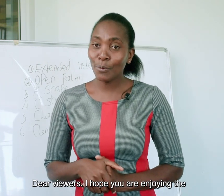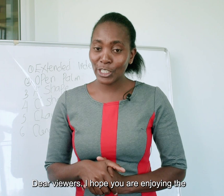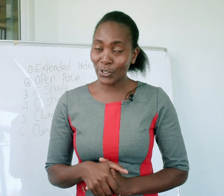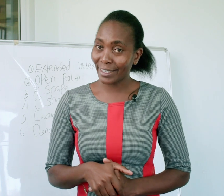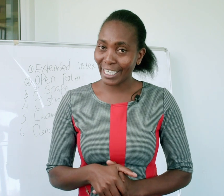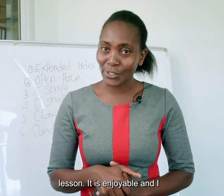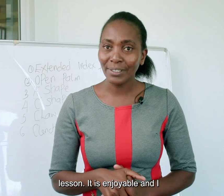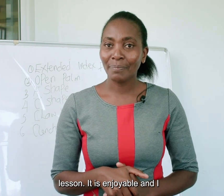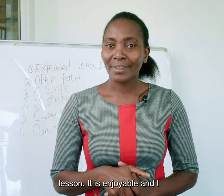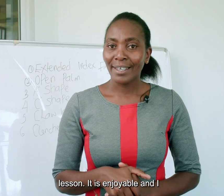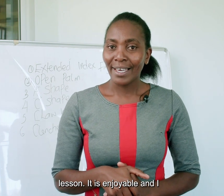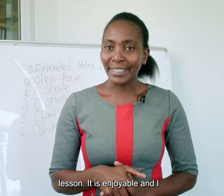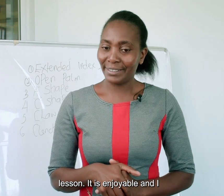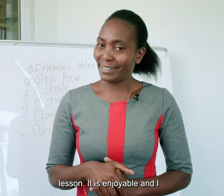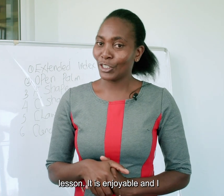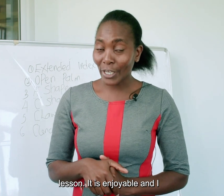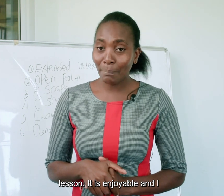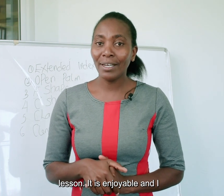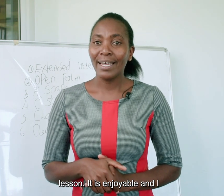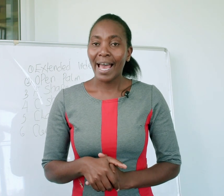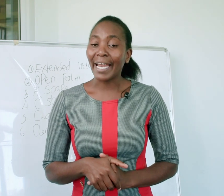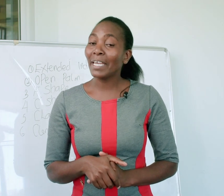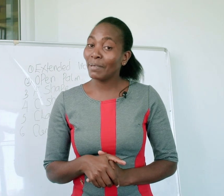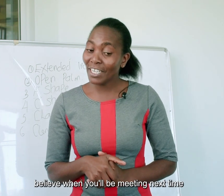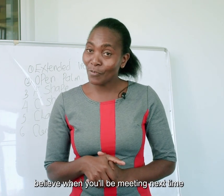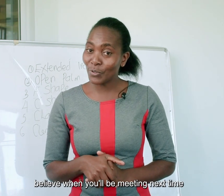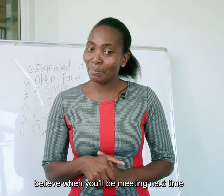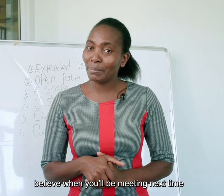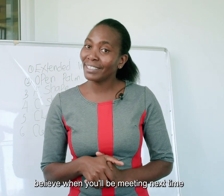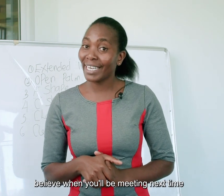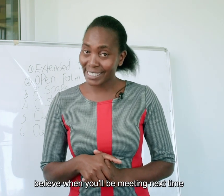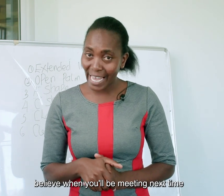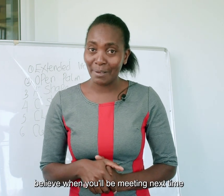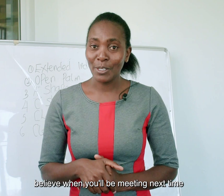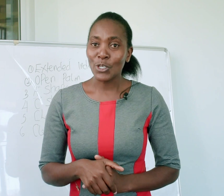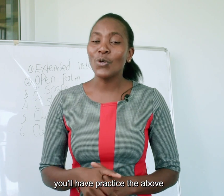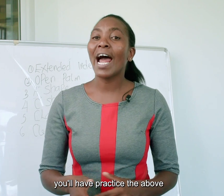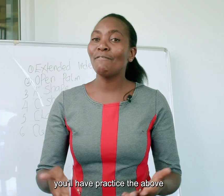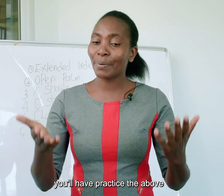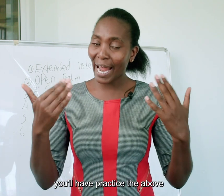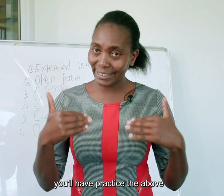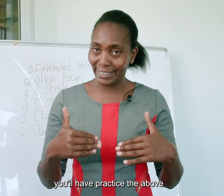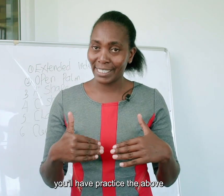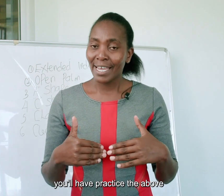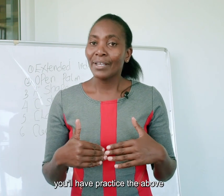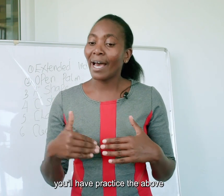you are enjoying the lesson. It is enjoyable. And I believe when we'll be meeting next time, you'll have practiced